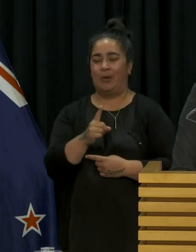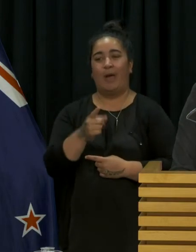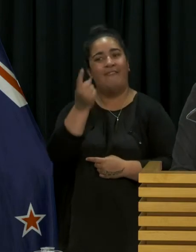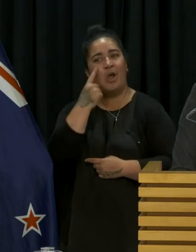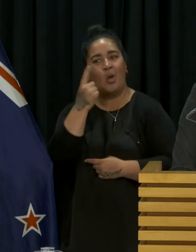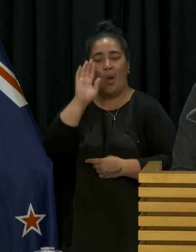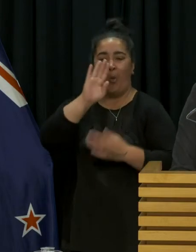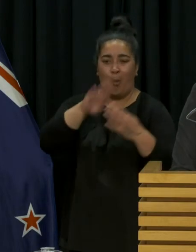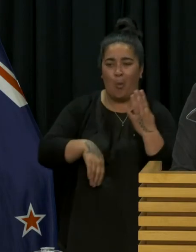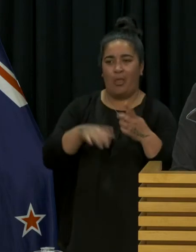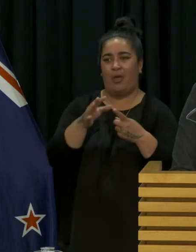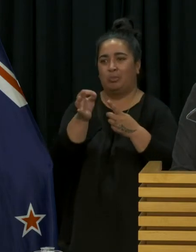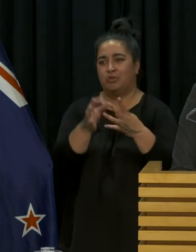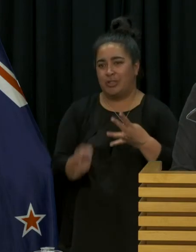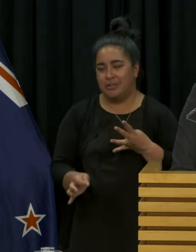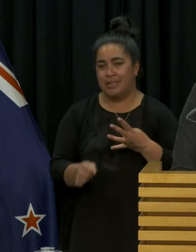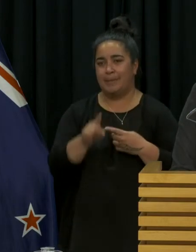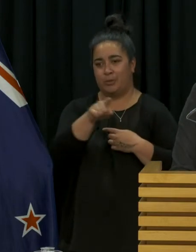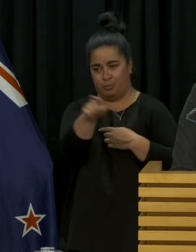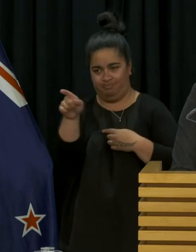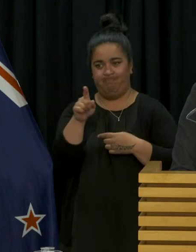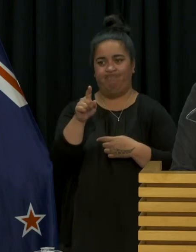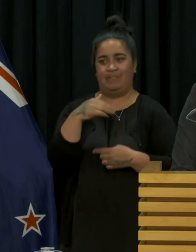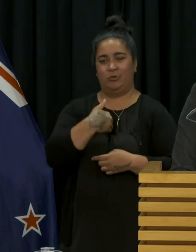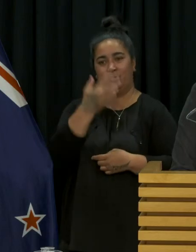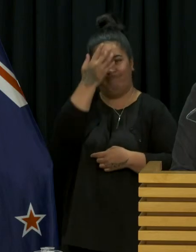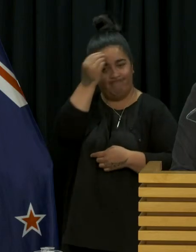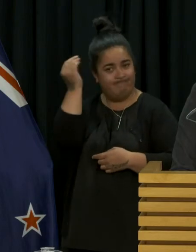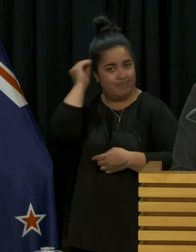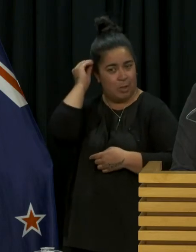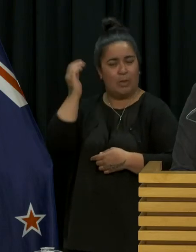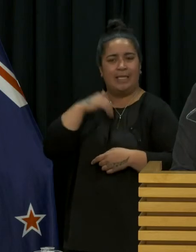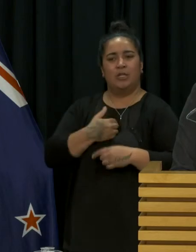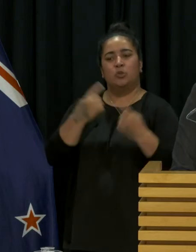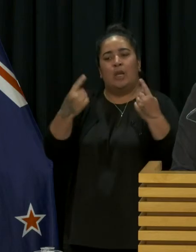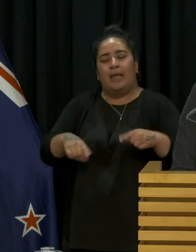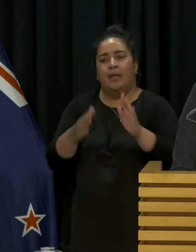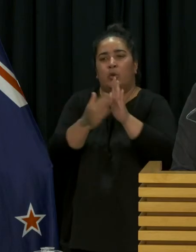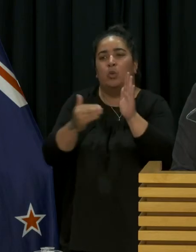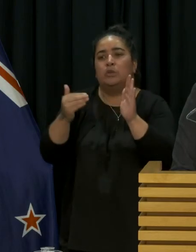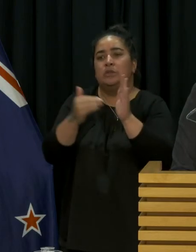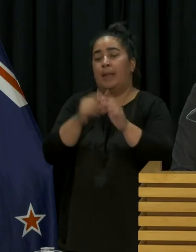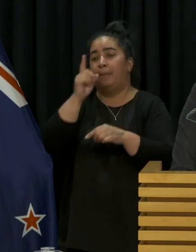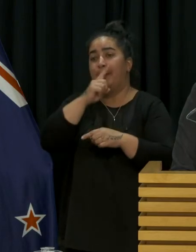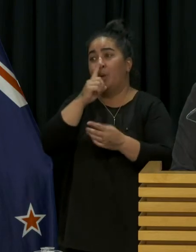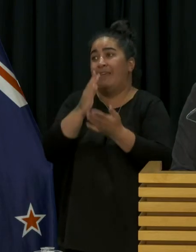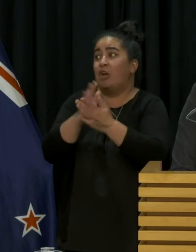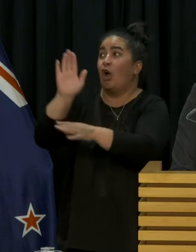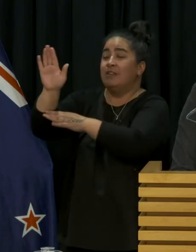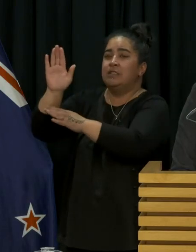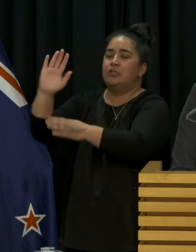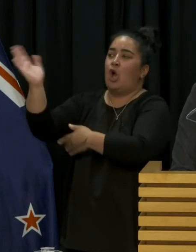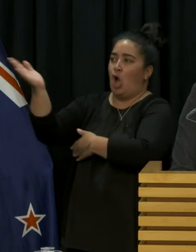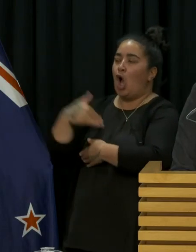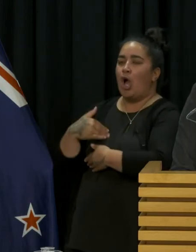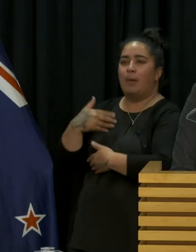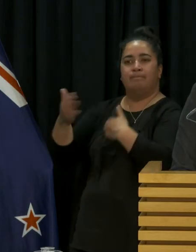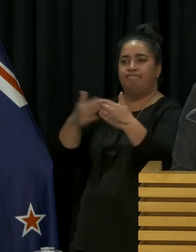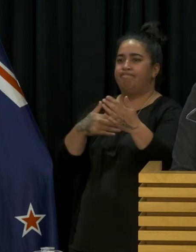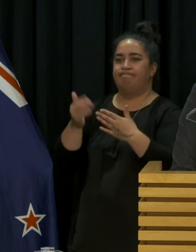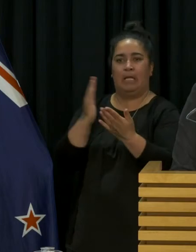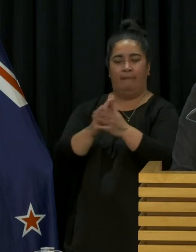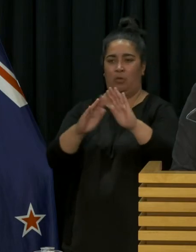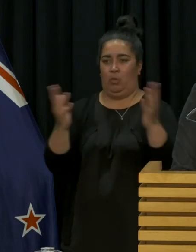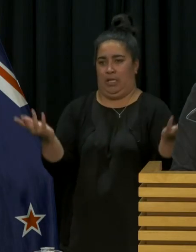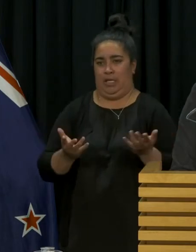moment. But keep in mind that we do have to continue to allow New Zealanders to come home regardless of where they are in the world. The second point